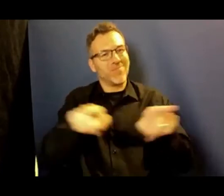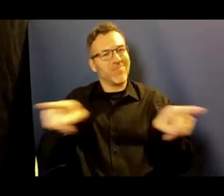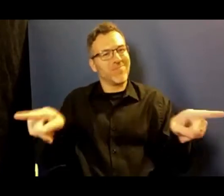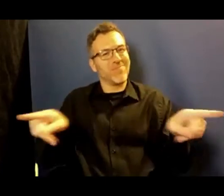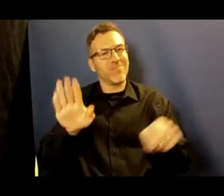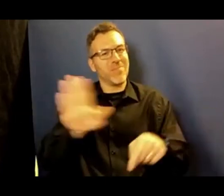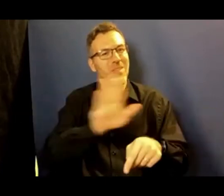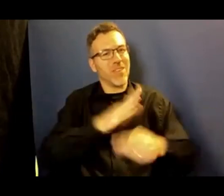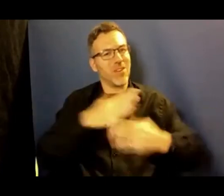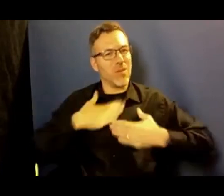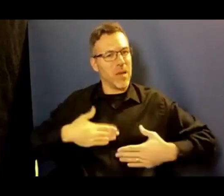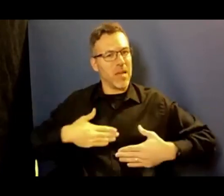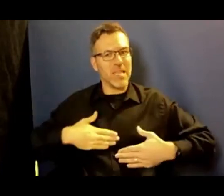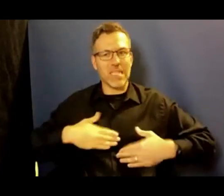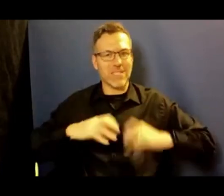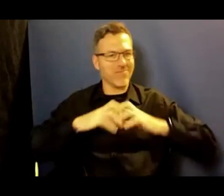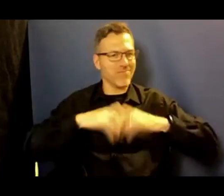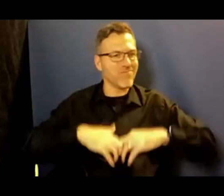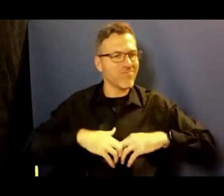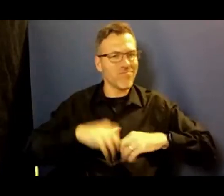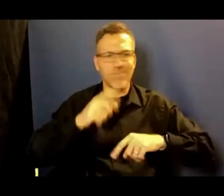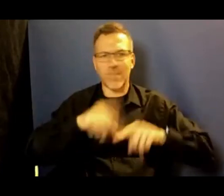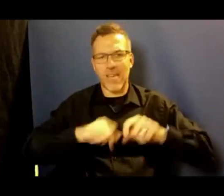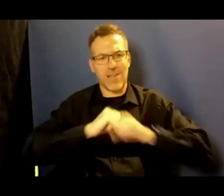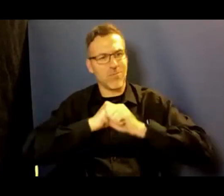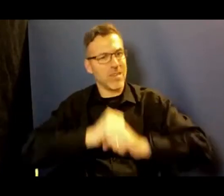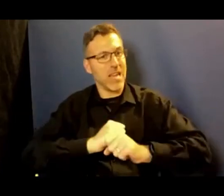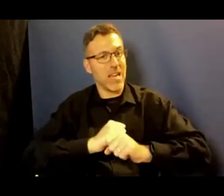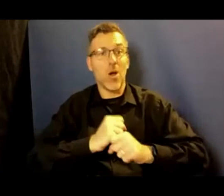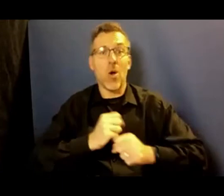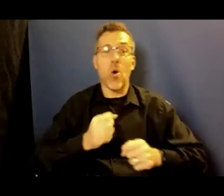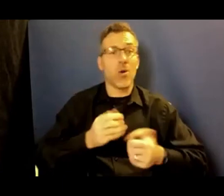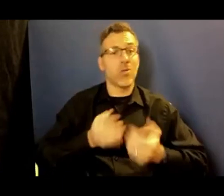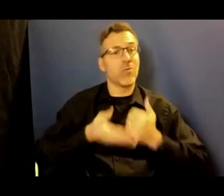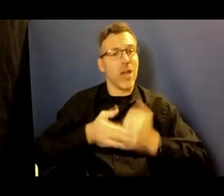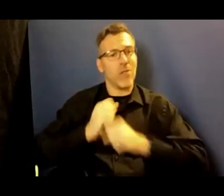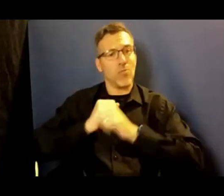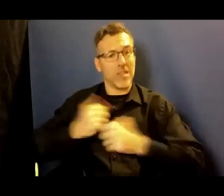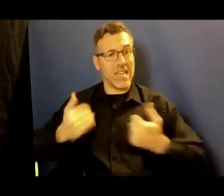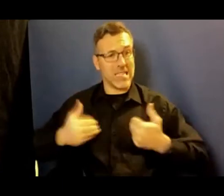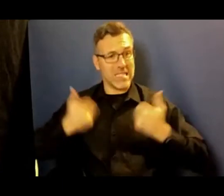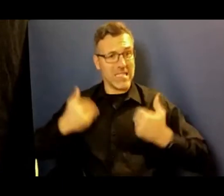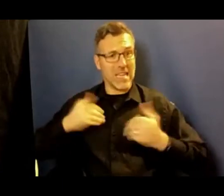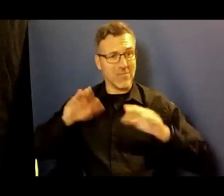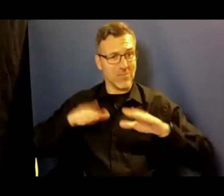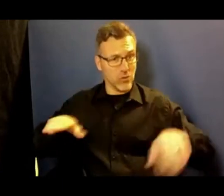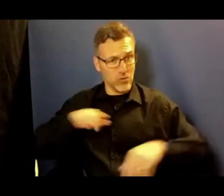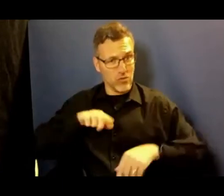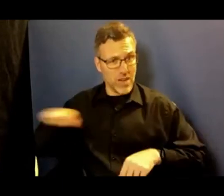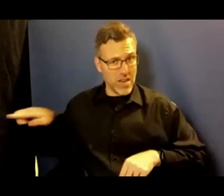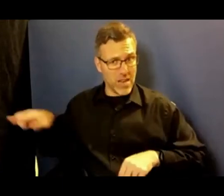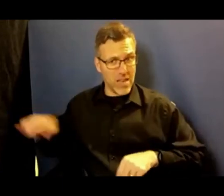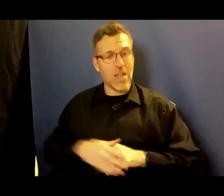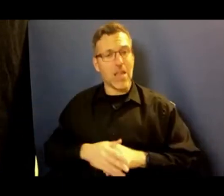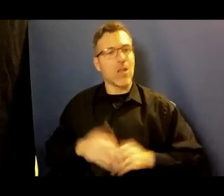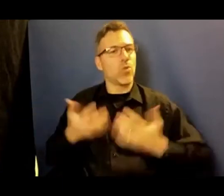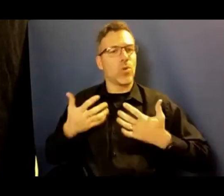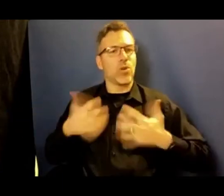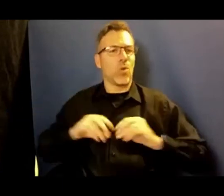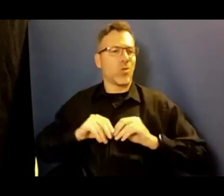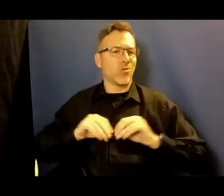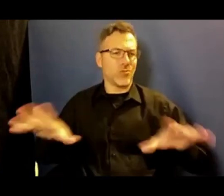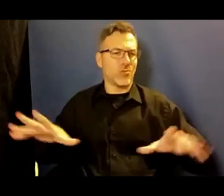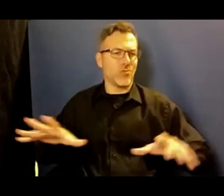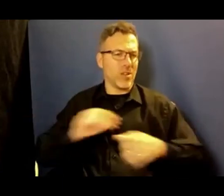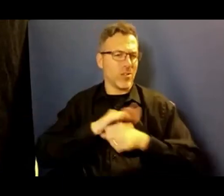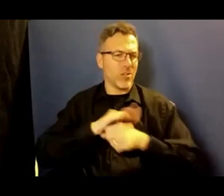old enough to be vaccinated. Because until we can get them vaccinated, we don't want to spread COVID. And so we're asking that